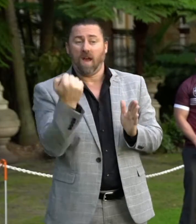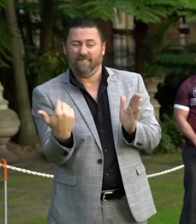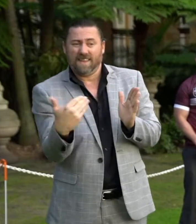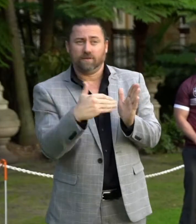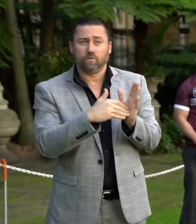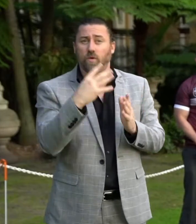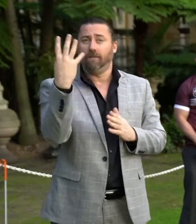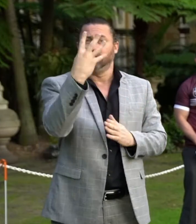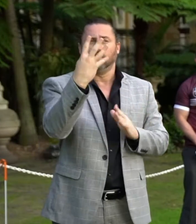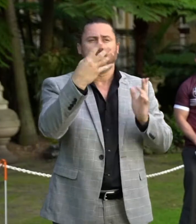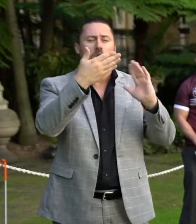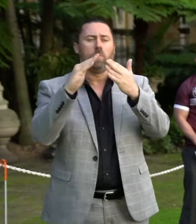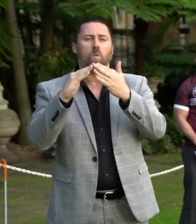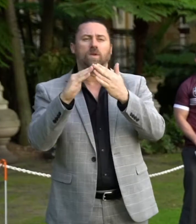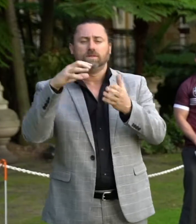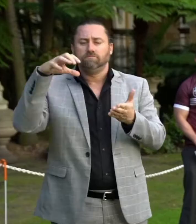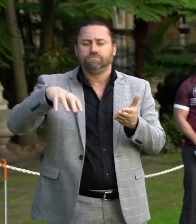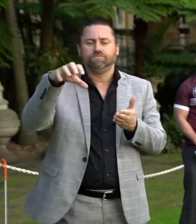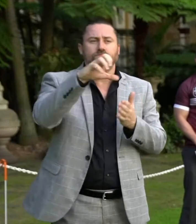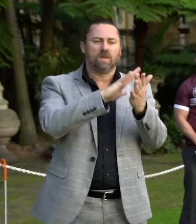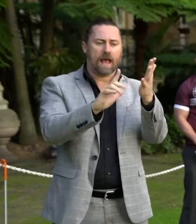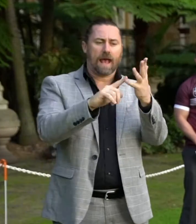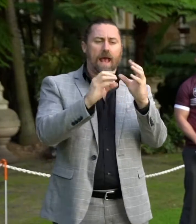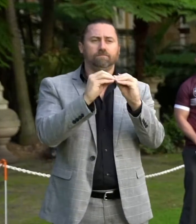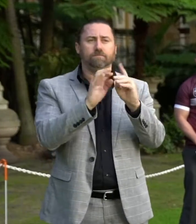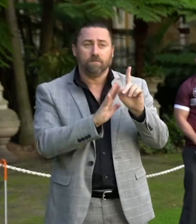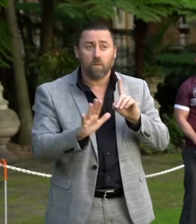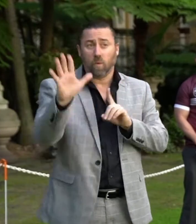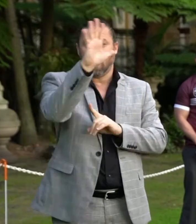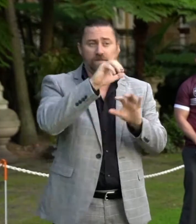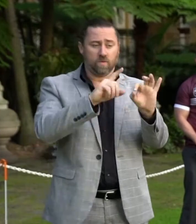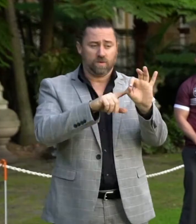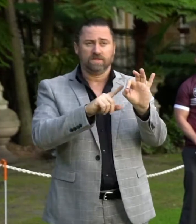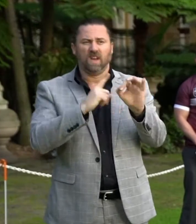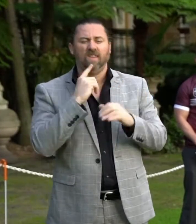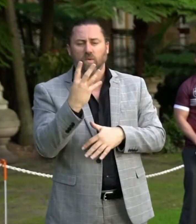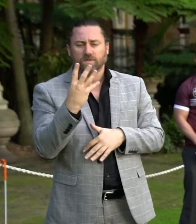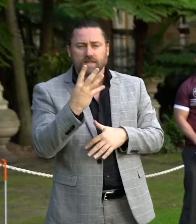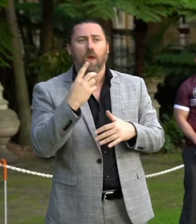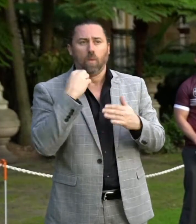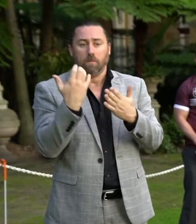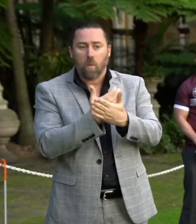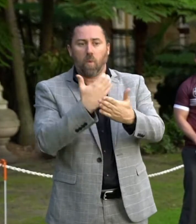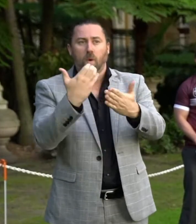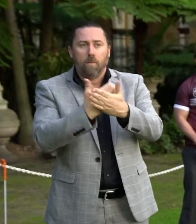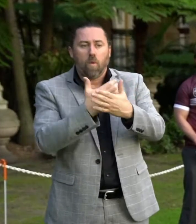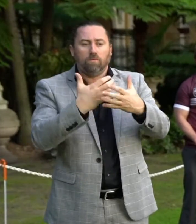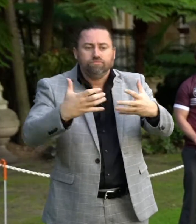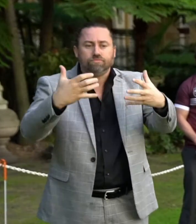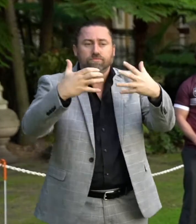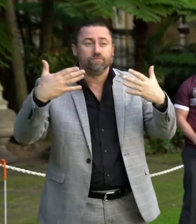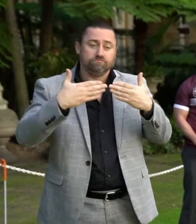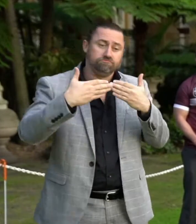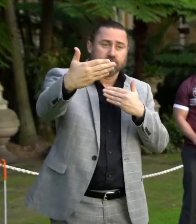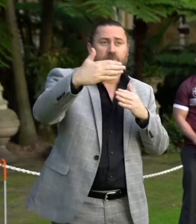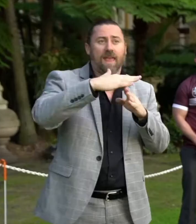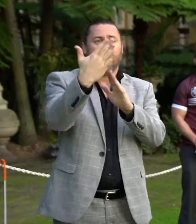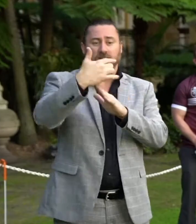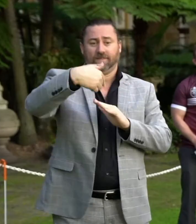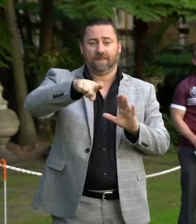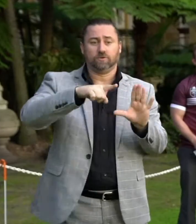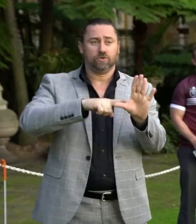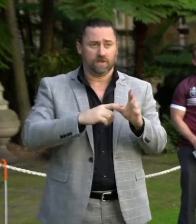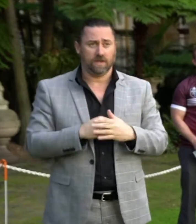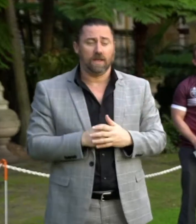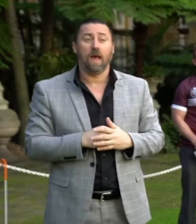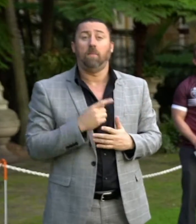community hubs across Queensland, and of course this will gradually grow towards the end of the year. And this will be open to the general public